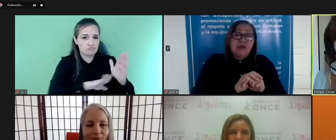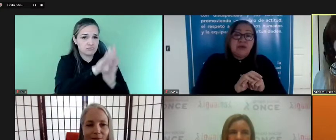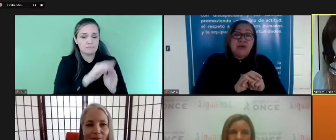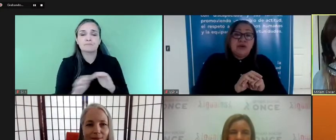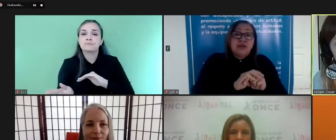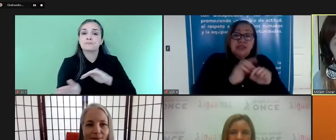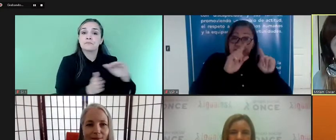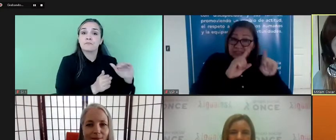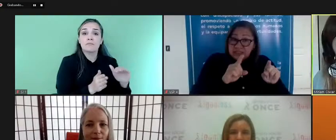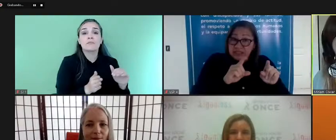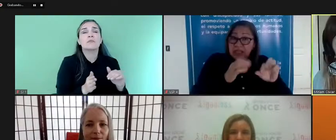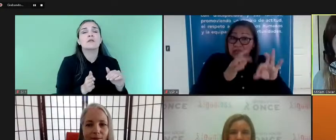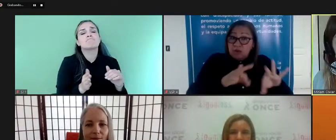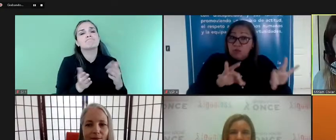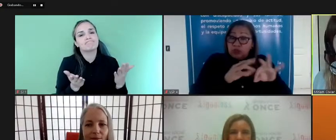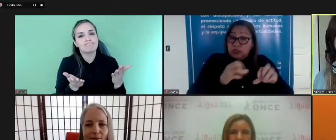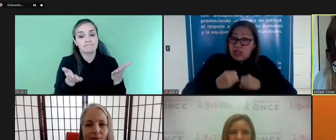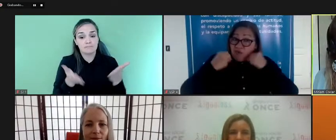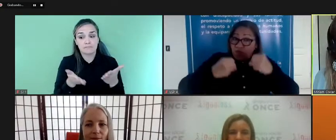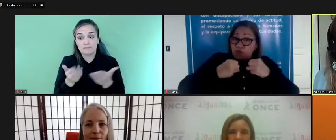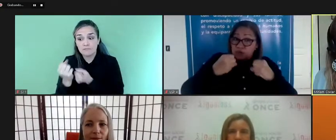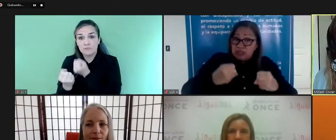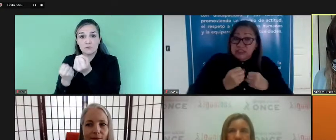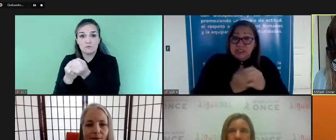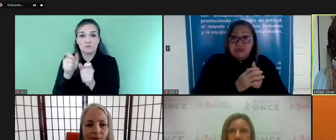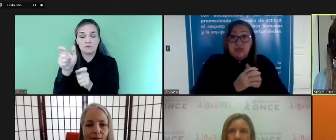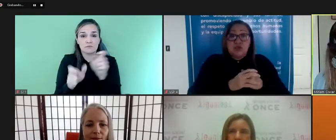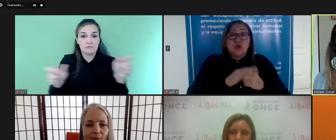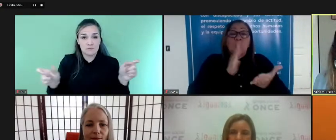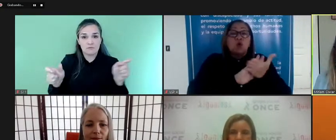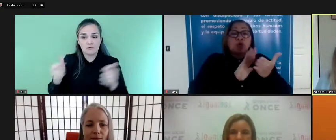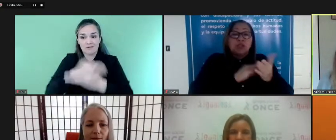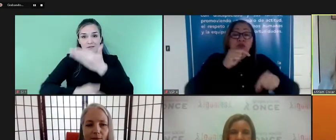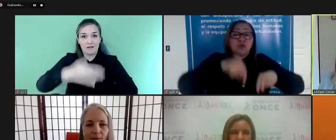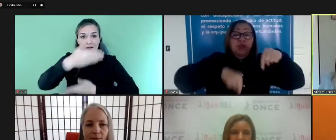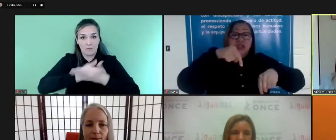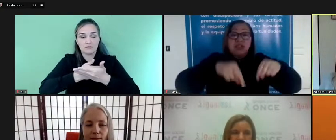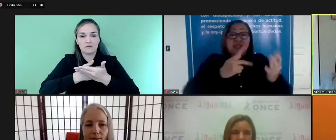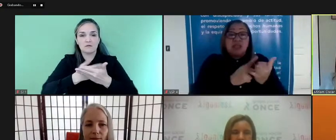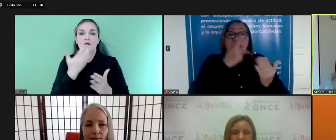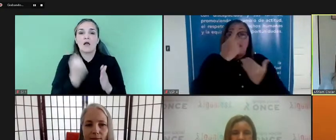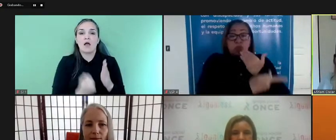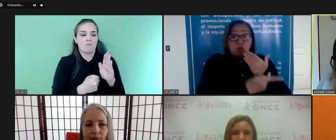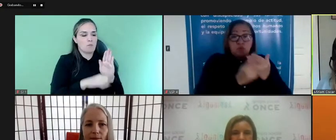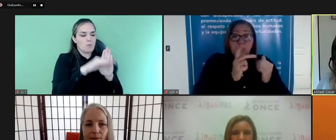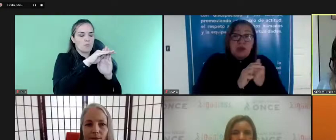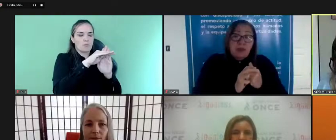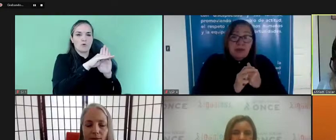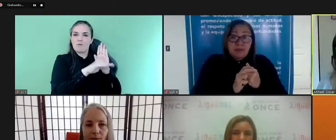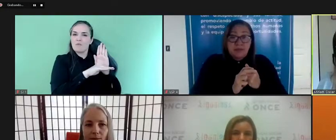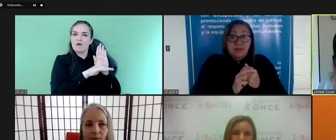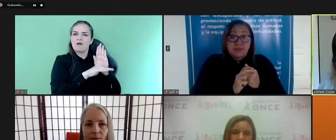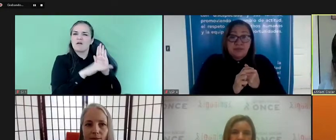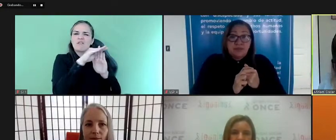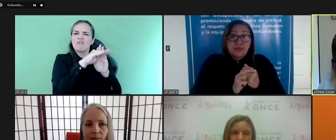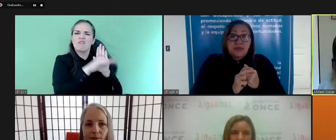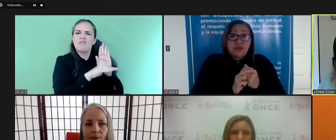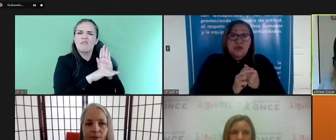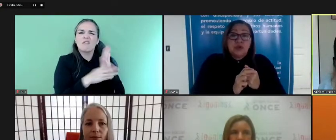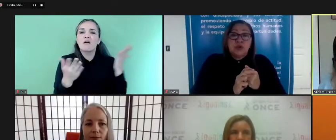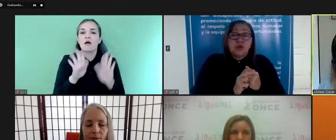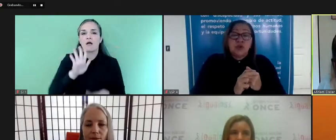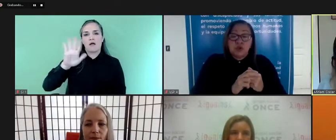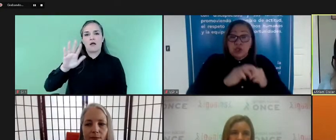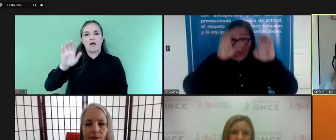branches and in this framework we would like to talk about the strengthening of organizations of persons with disabilities the program bridging